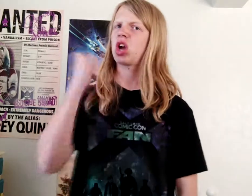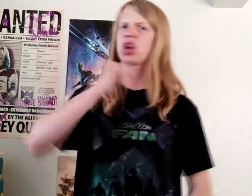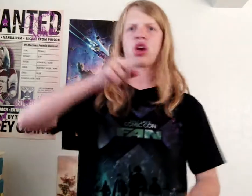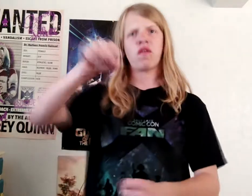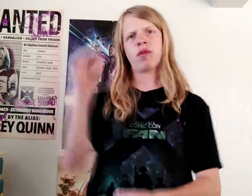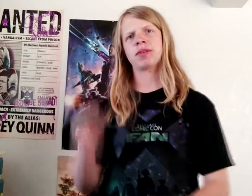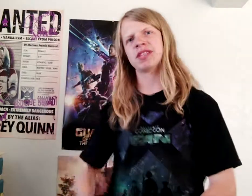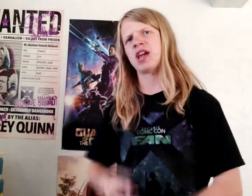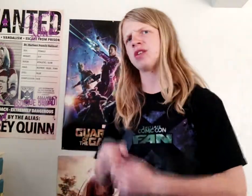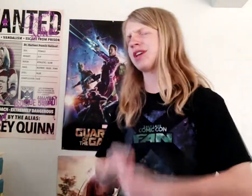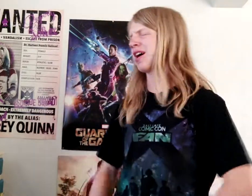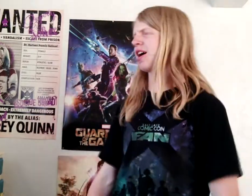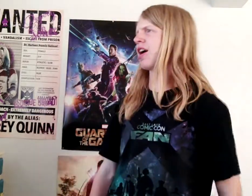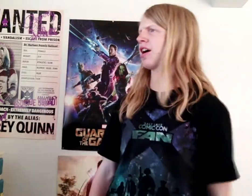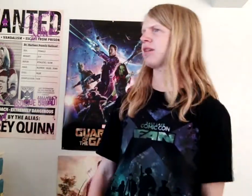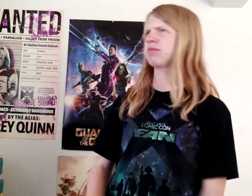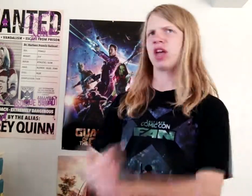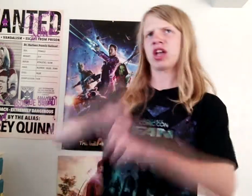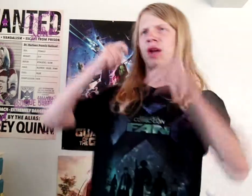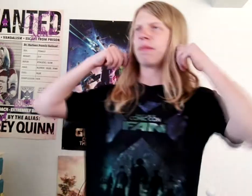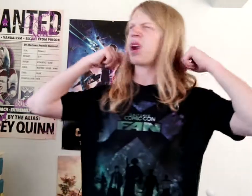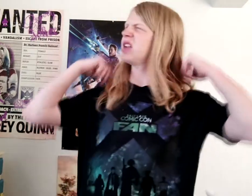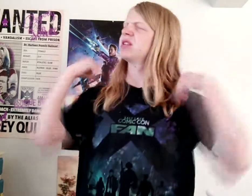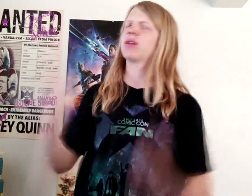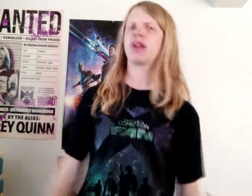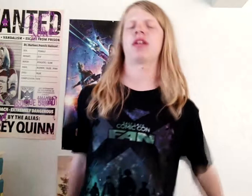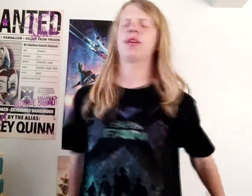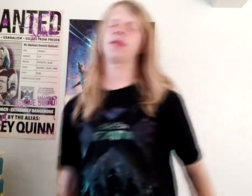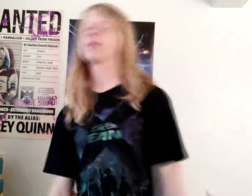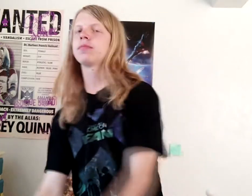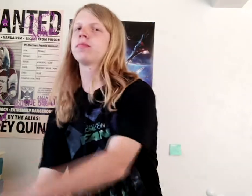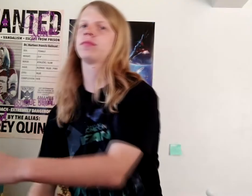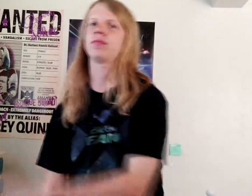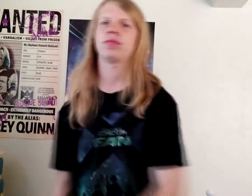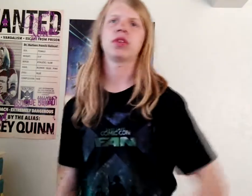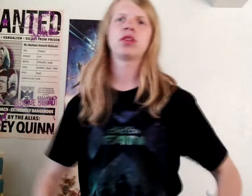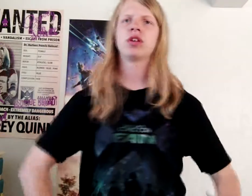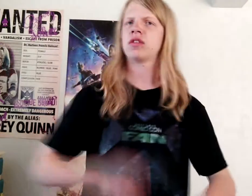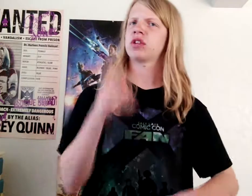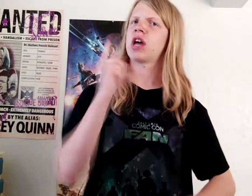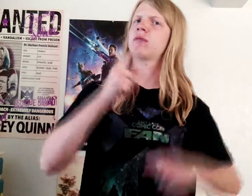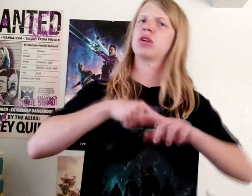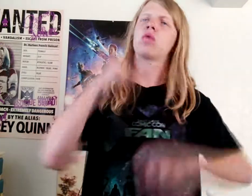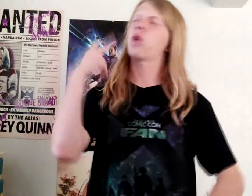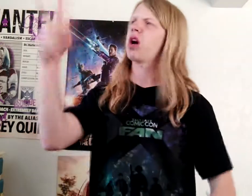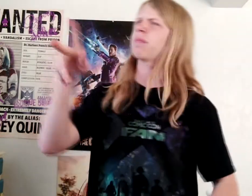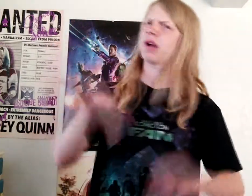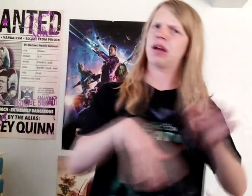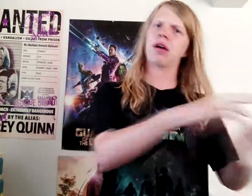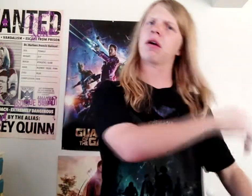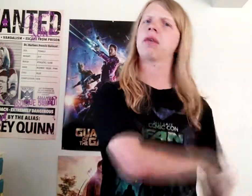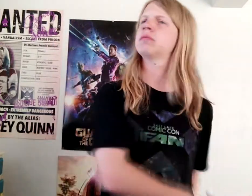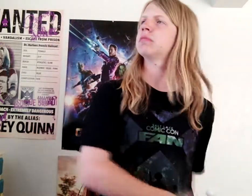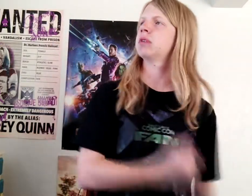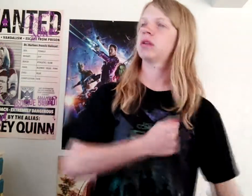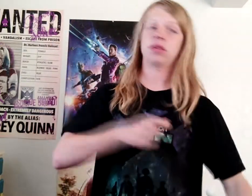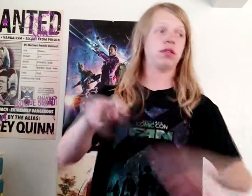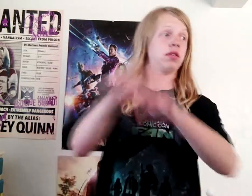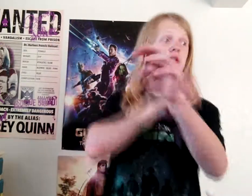got a girl from the south side, got blazing hair. First time I seen her walk by, and I about fell off my